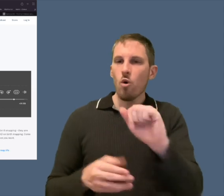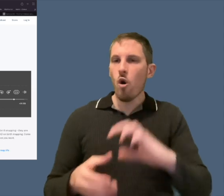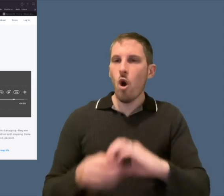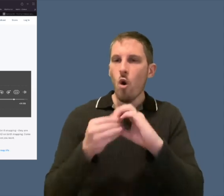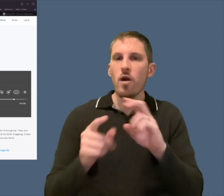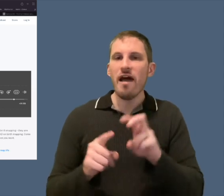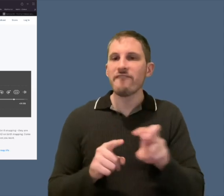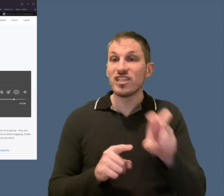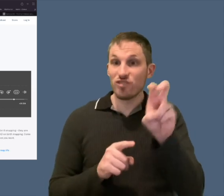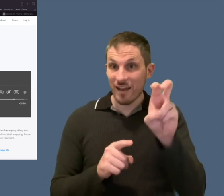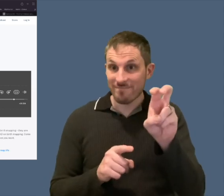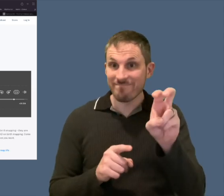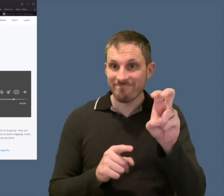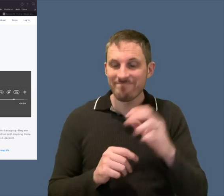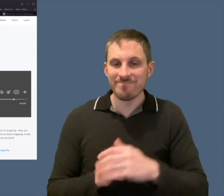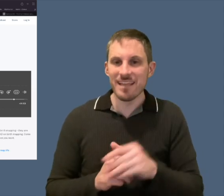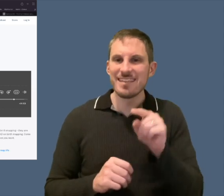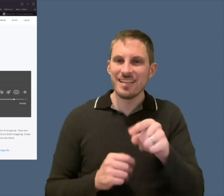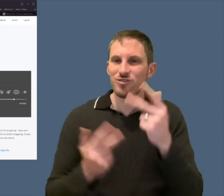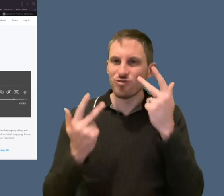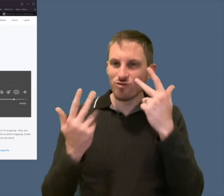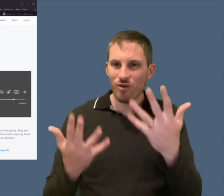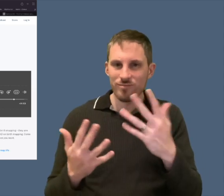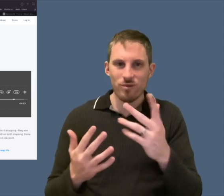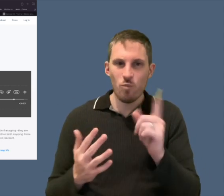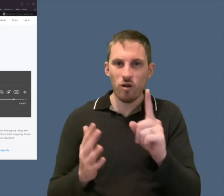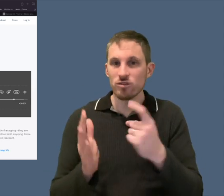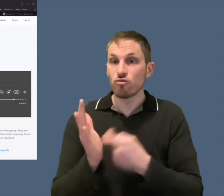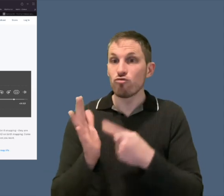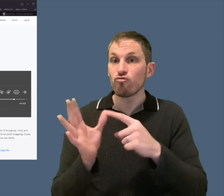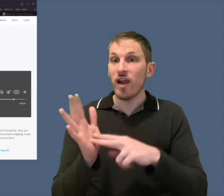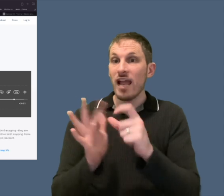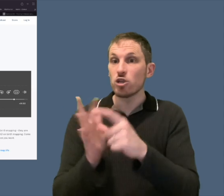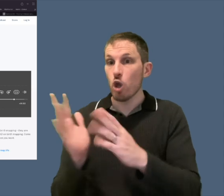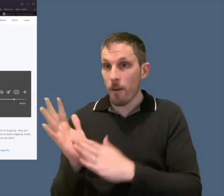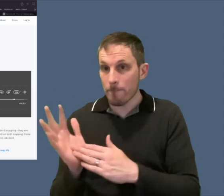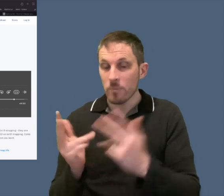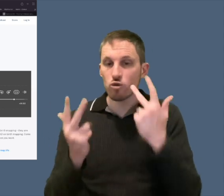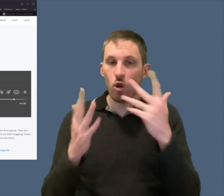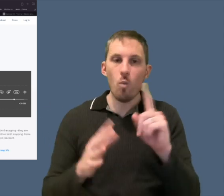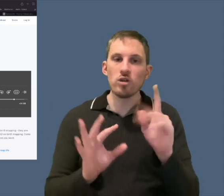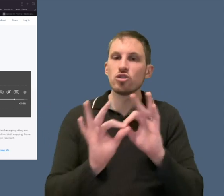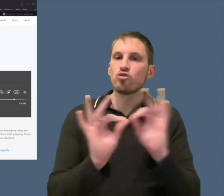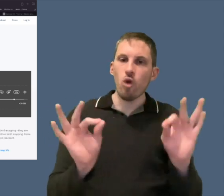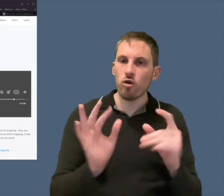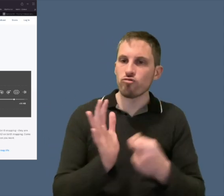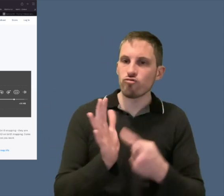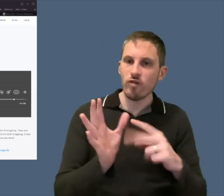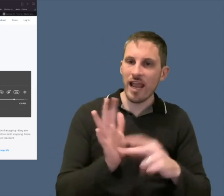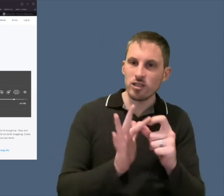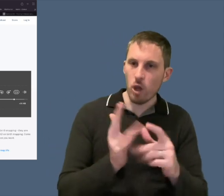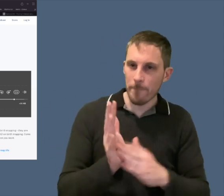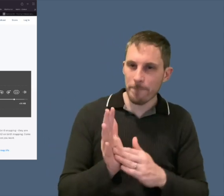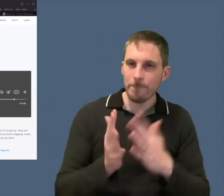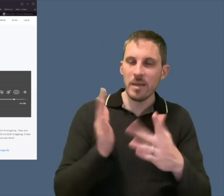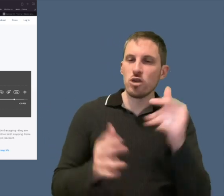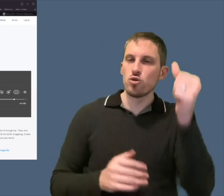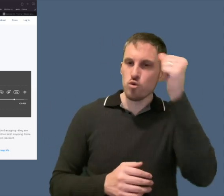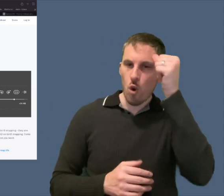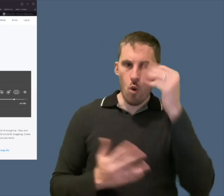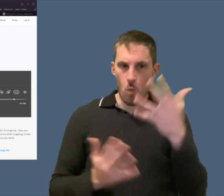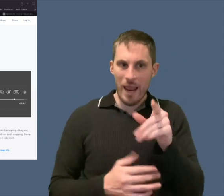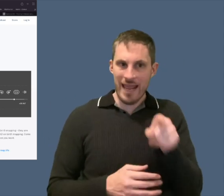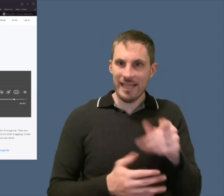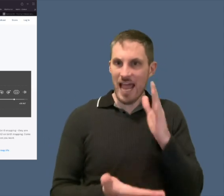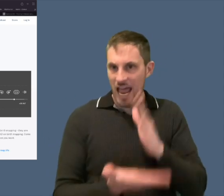It shows people what is random and what is not random. Where are the actual decision points and how